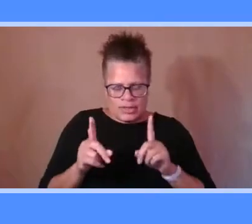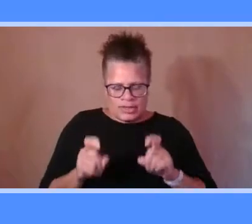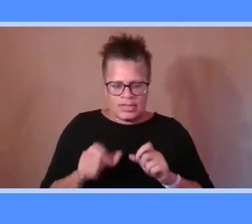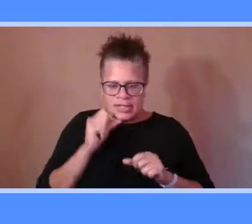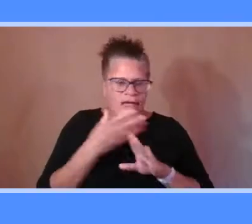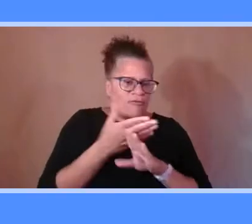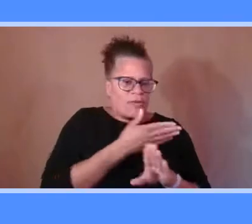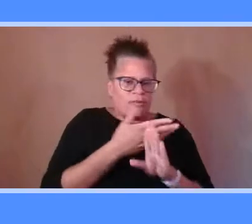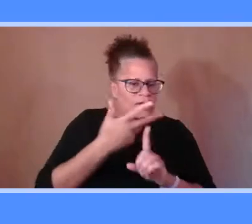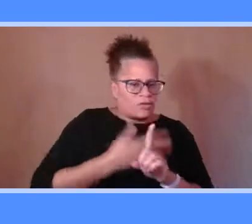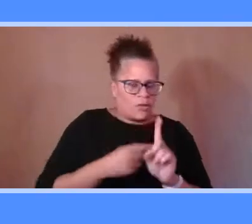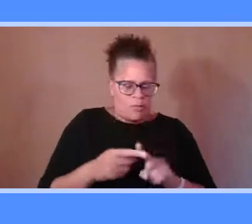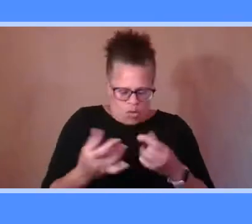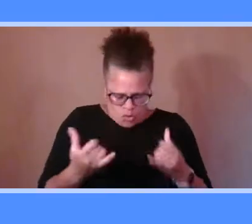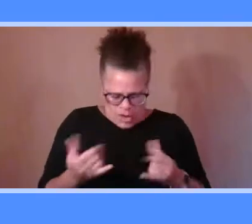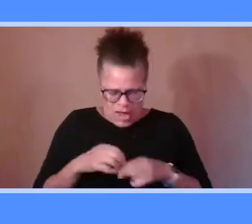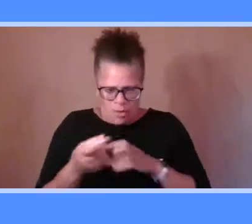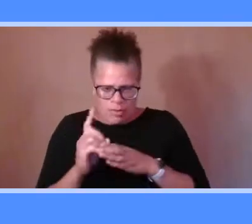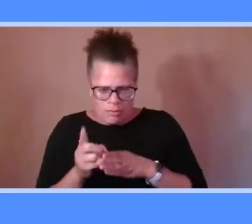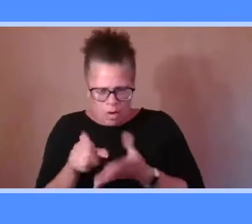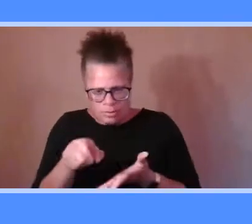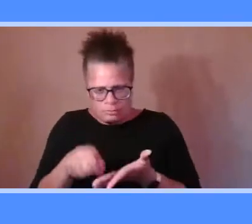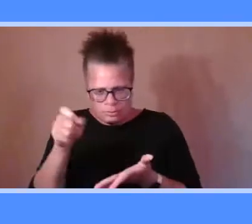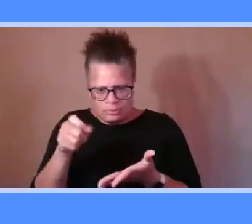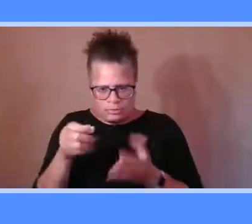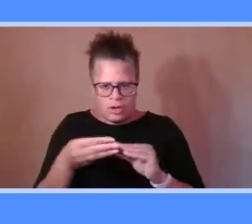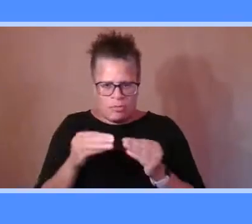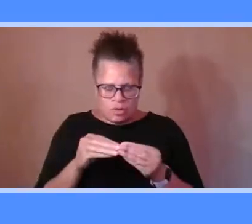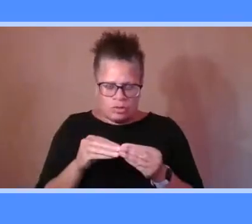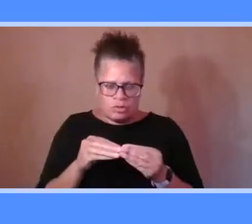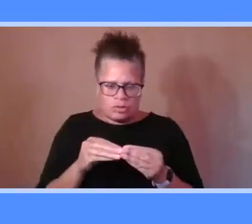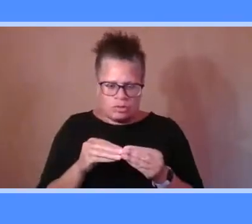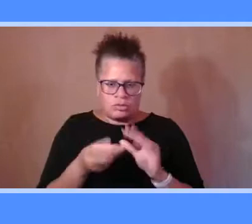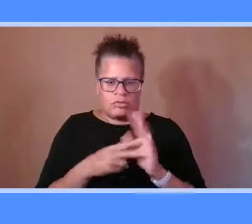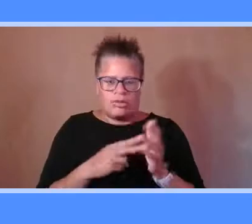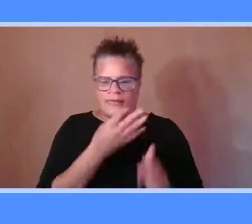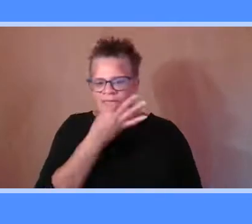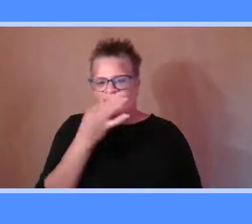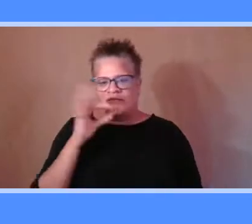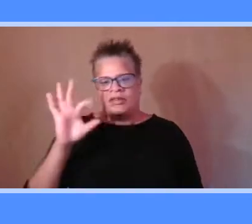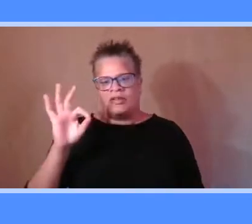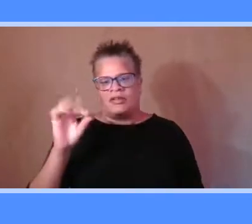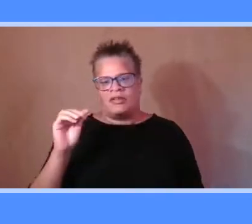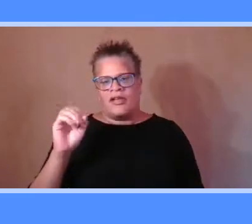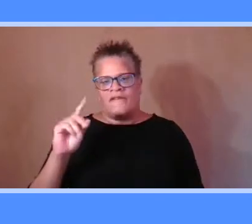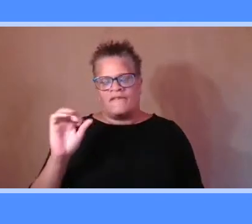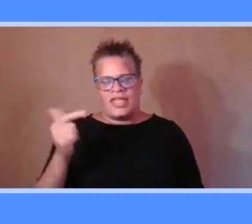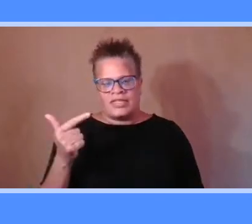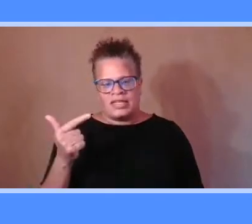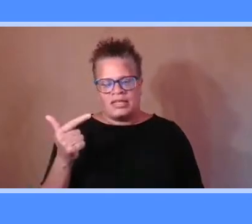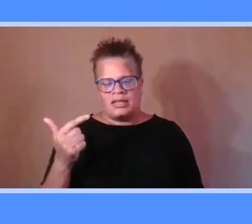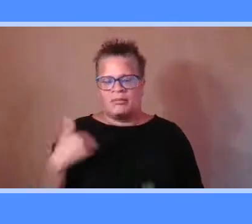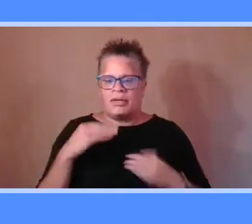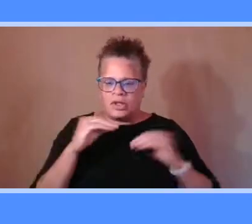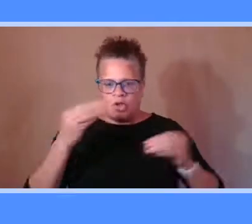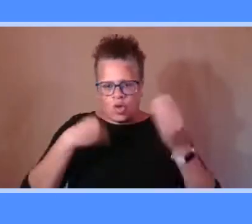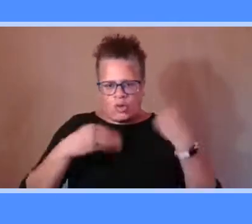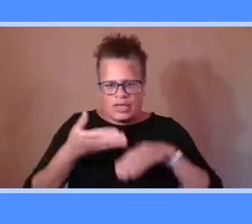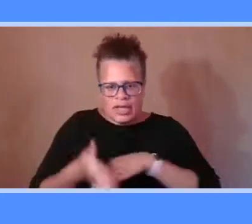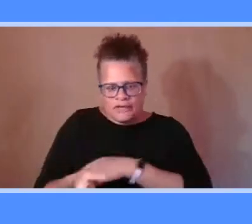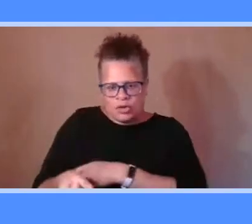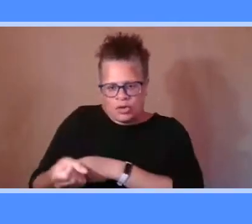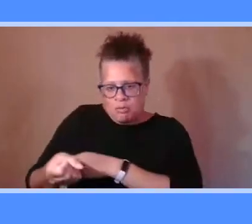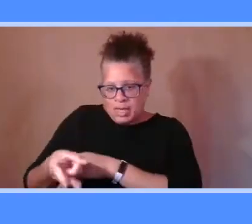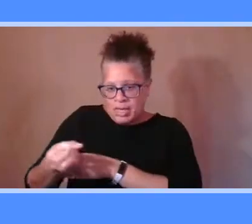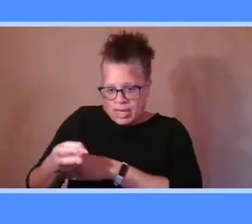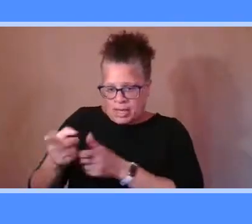the past 3 months. And ideally, the test is done fasting. So what that means is that you have nothing to eat after midnight, and